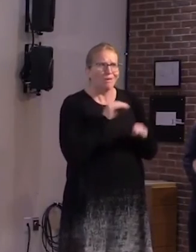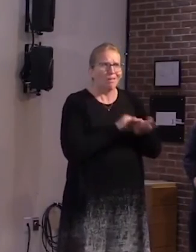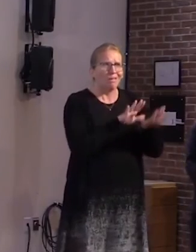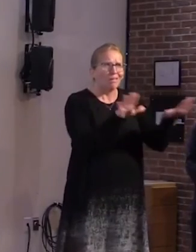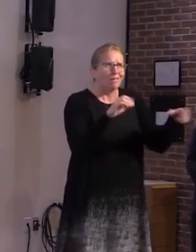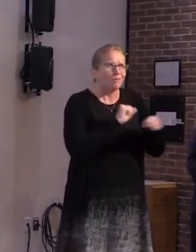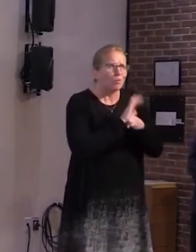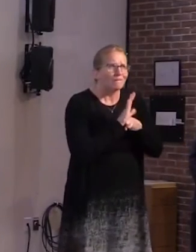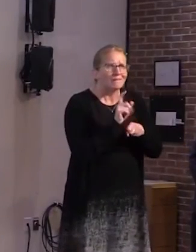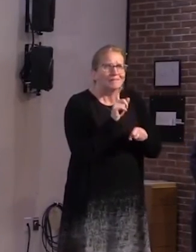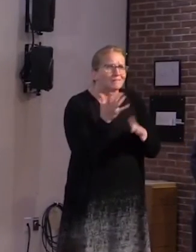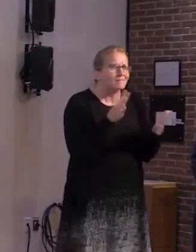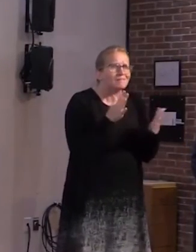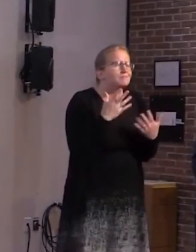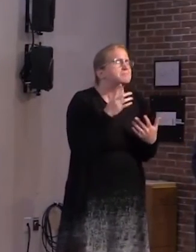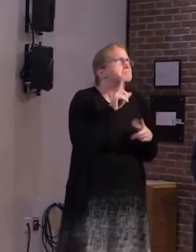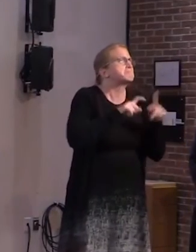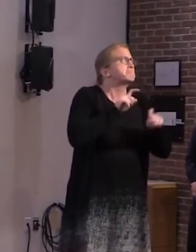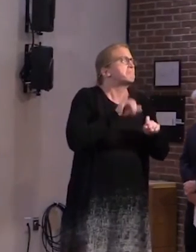uh